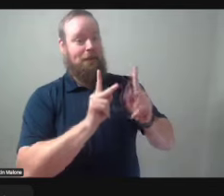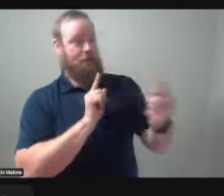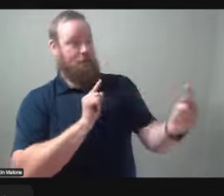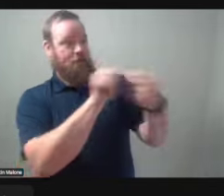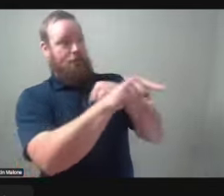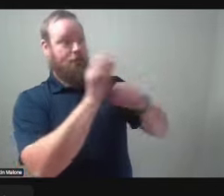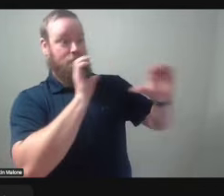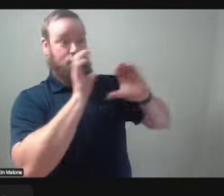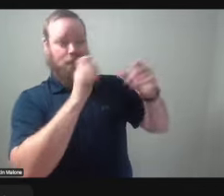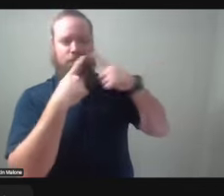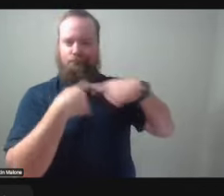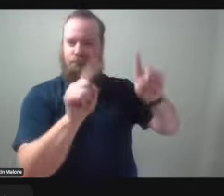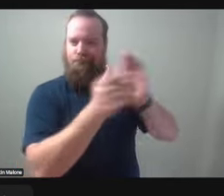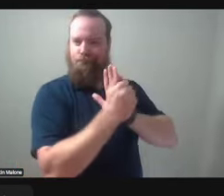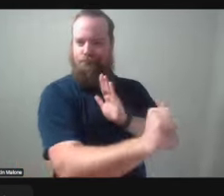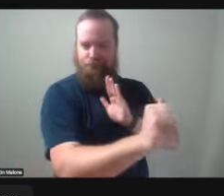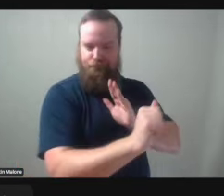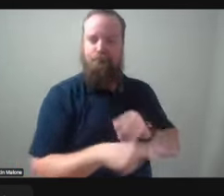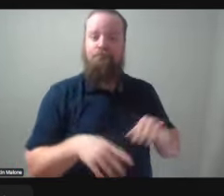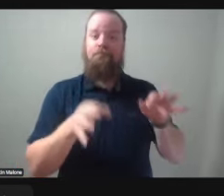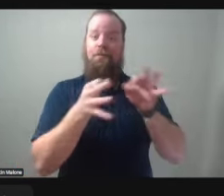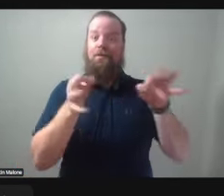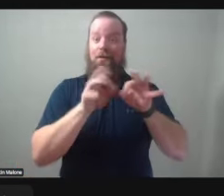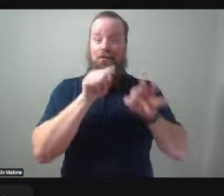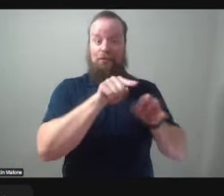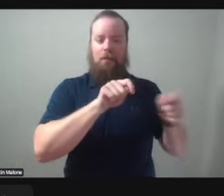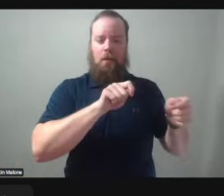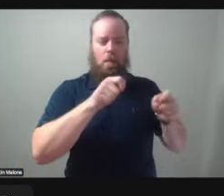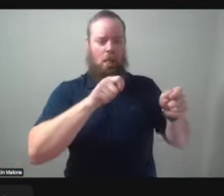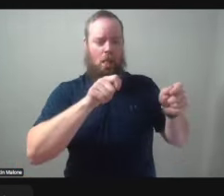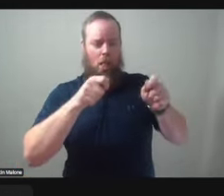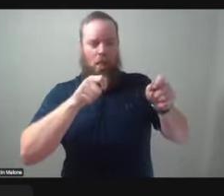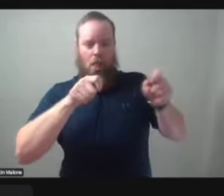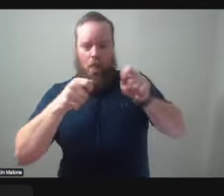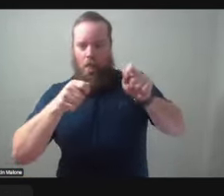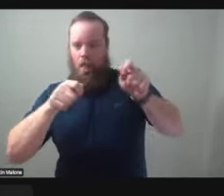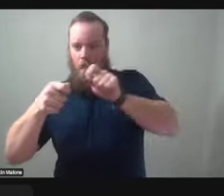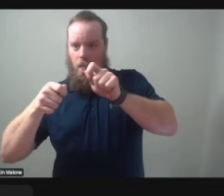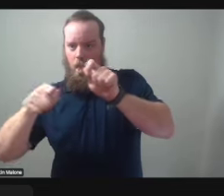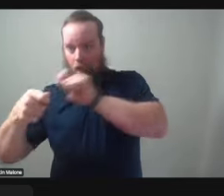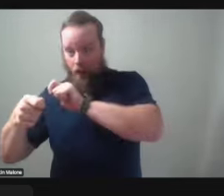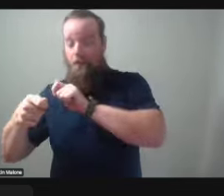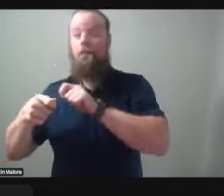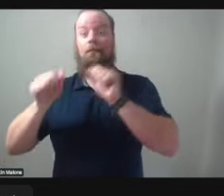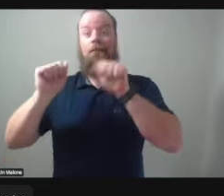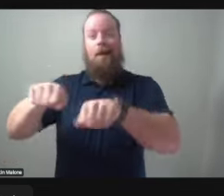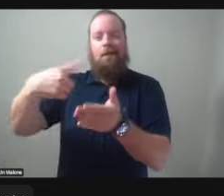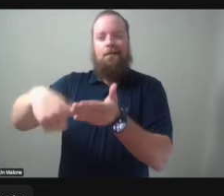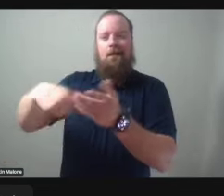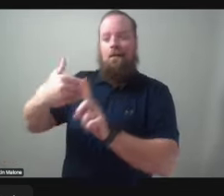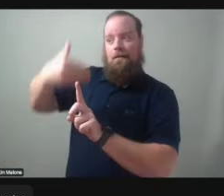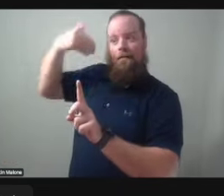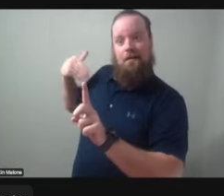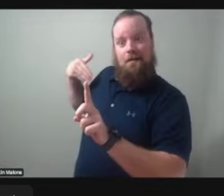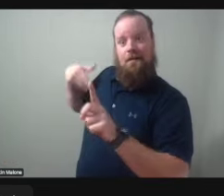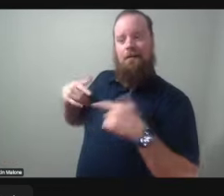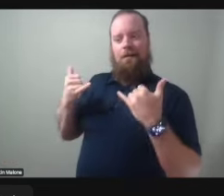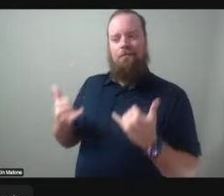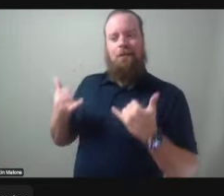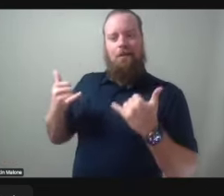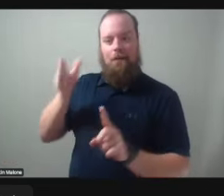language. So languages have sets of rules that allow people to communicate efficiently. Languages also evolve over